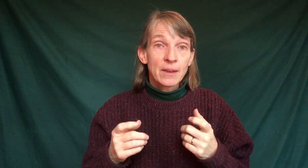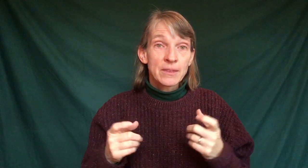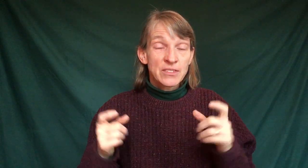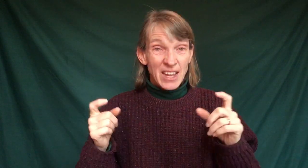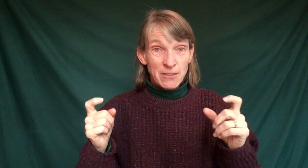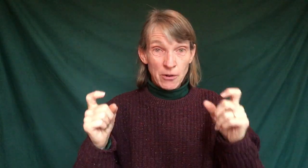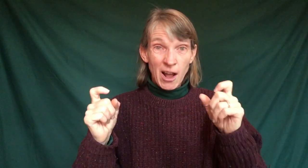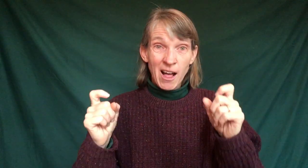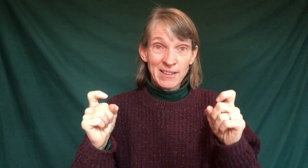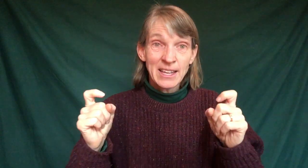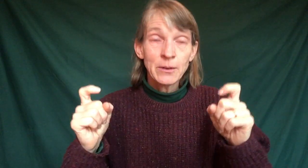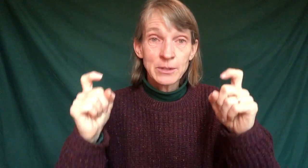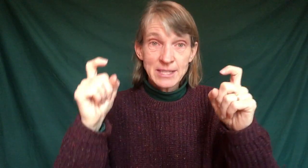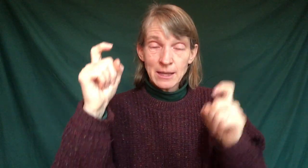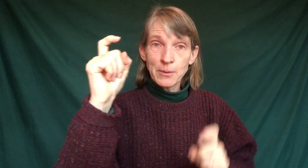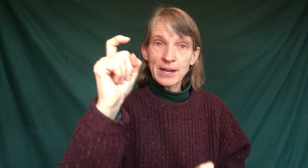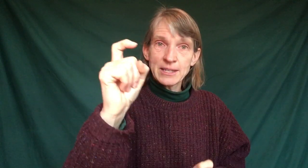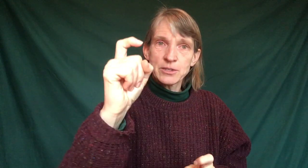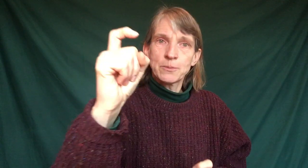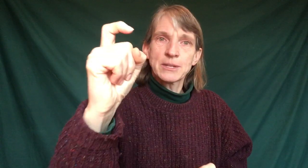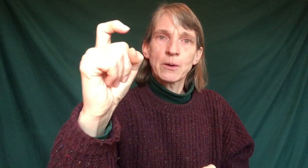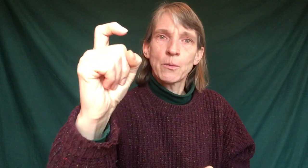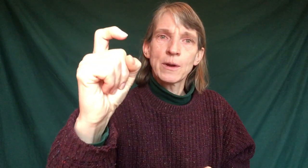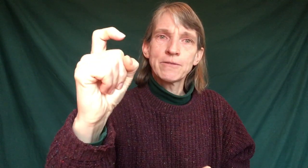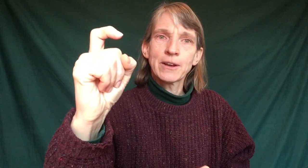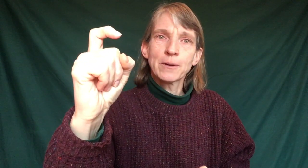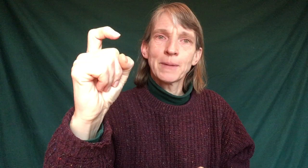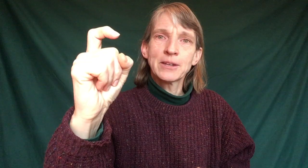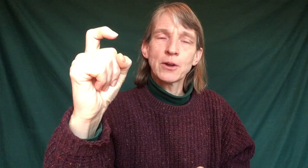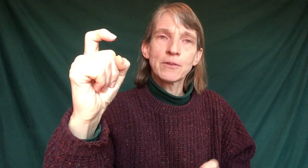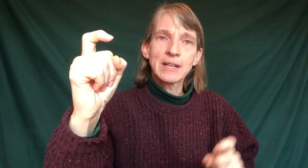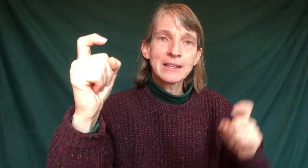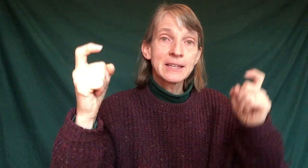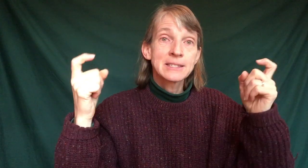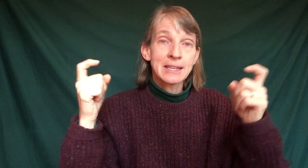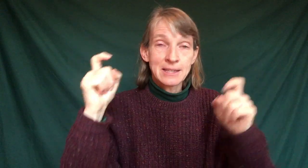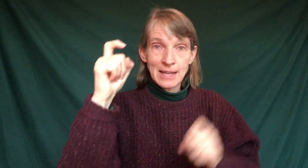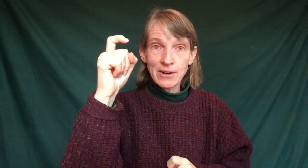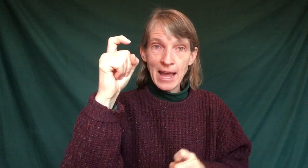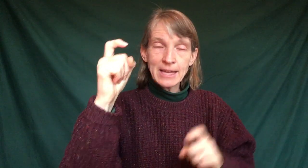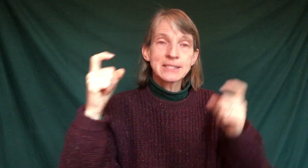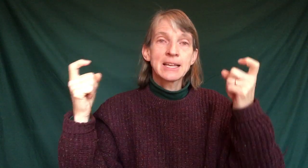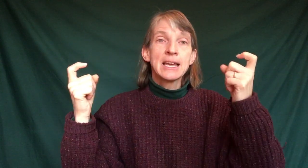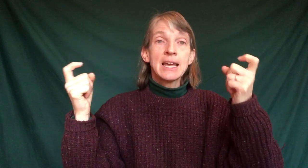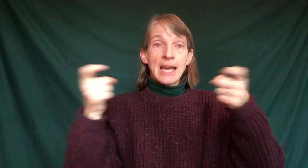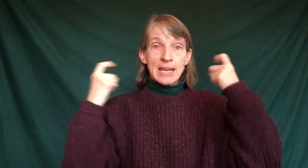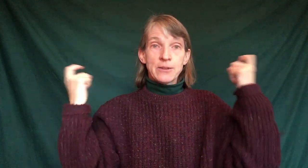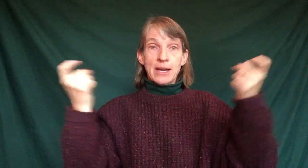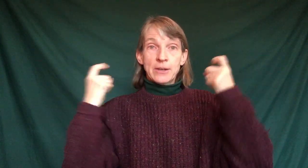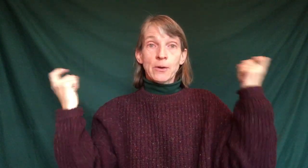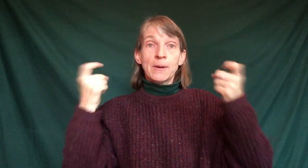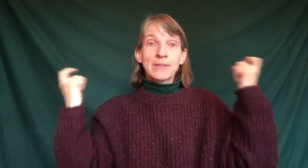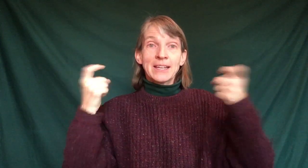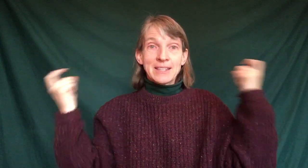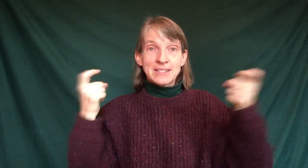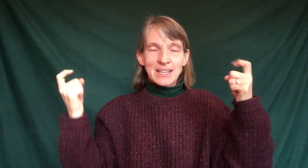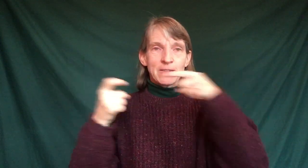The sign for holiday or celebrate is you take one finger and bend it over like this, like the letter X, and you kind of go around like this, like you've got a